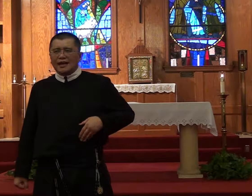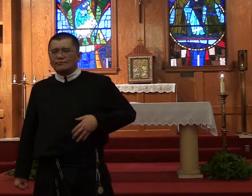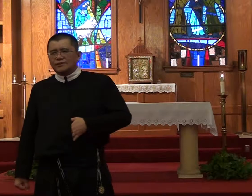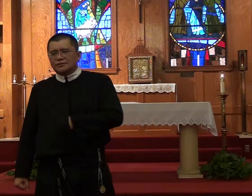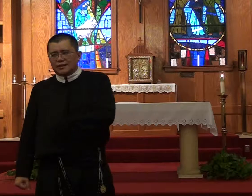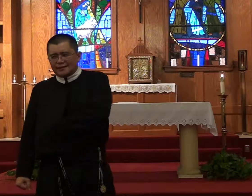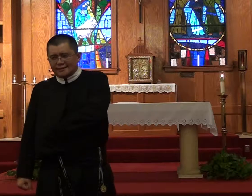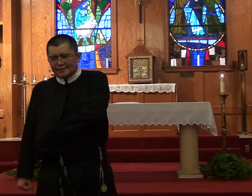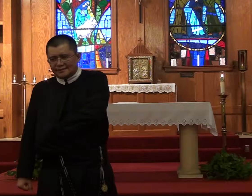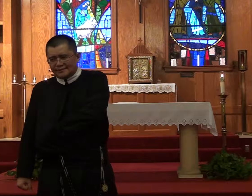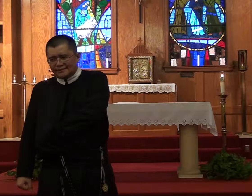happen to us?